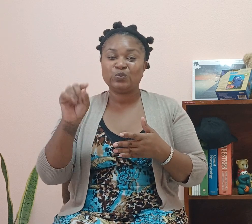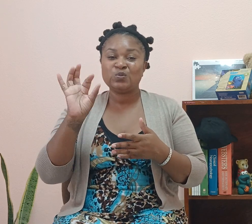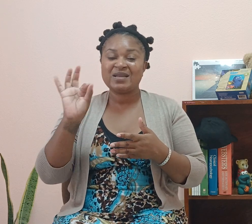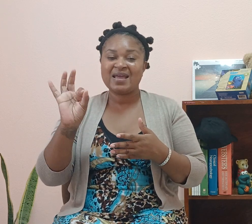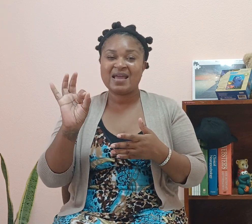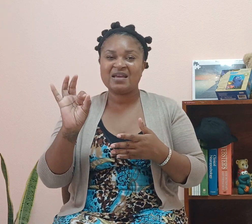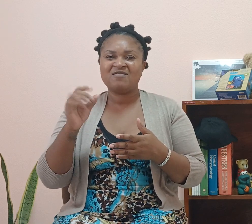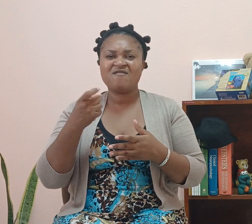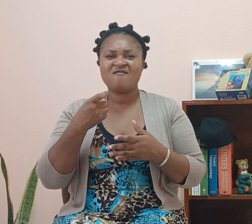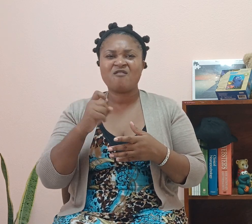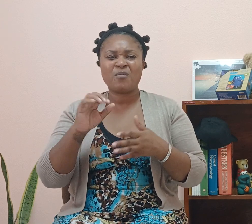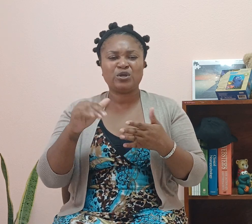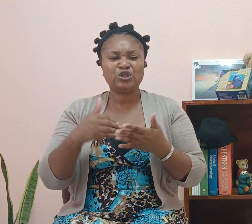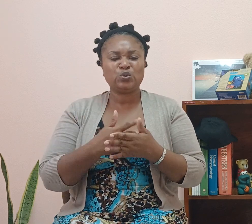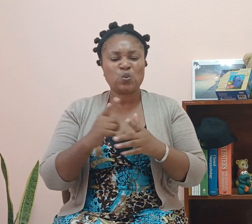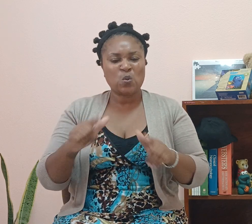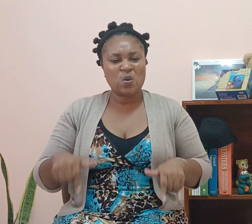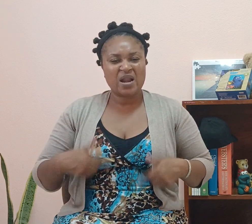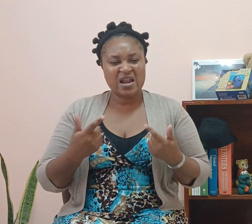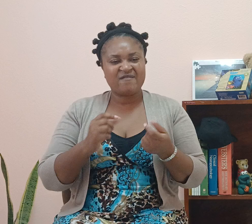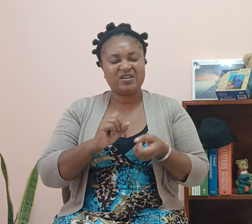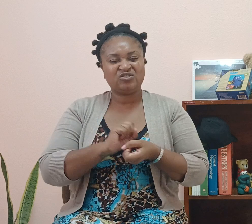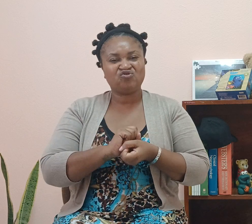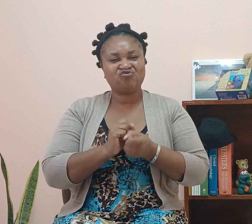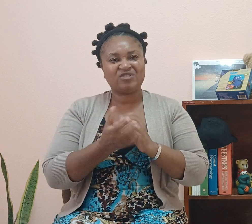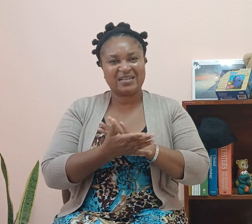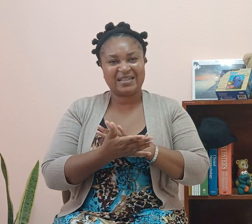New Living Translation.